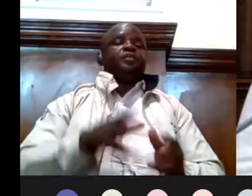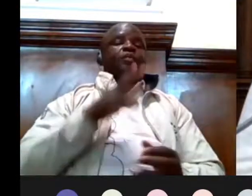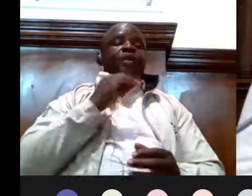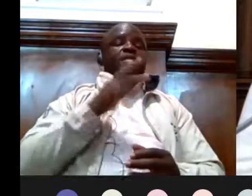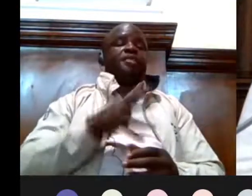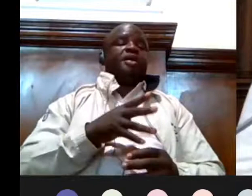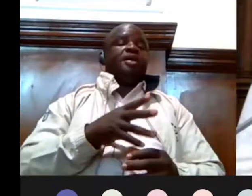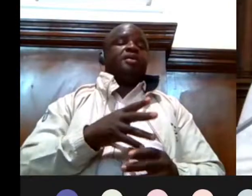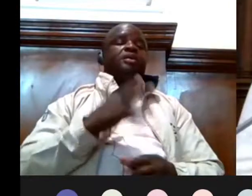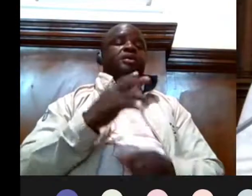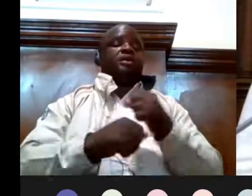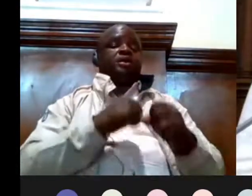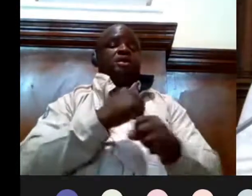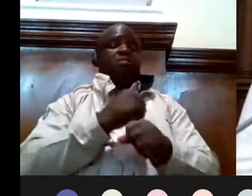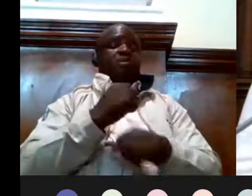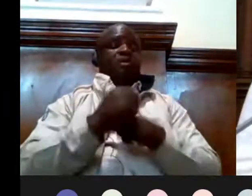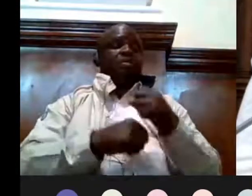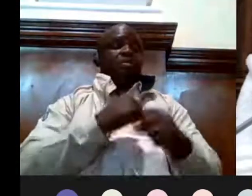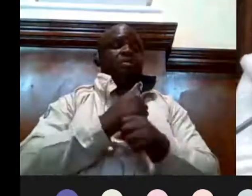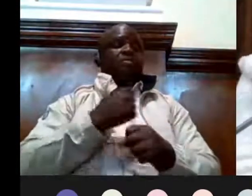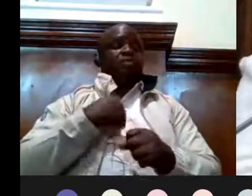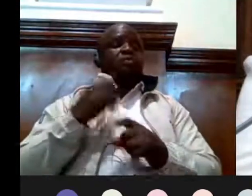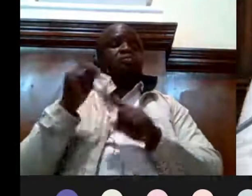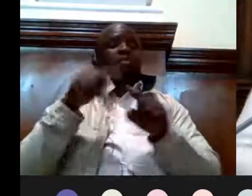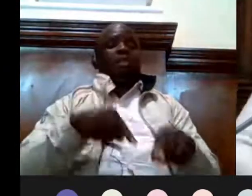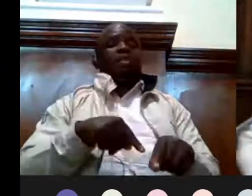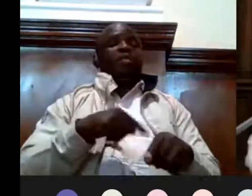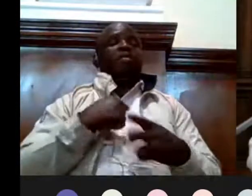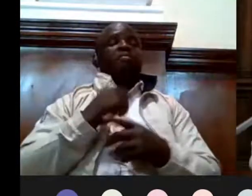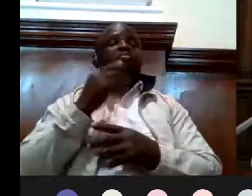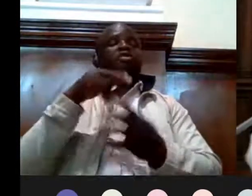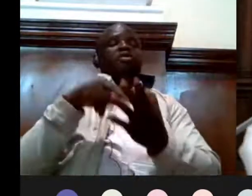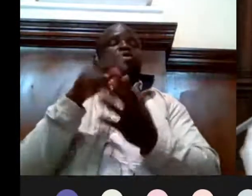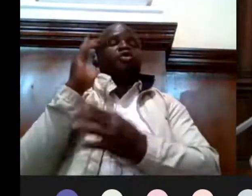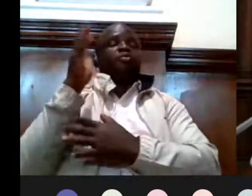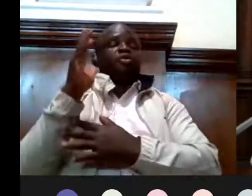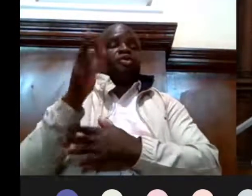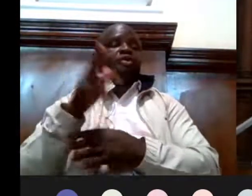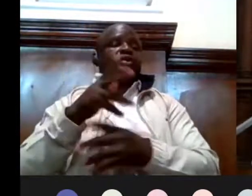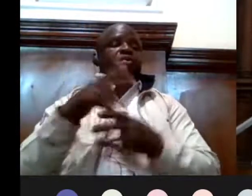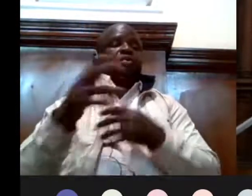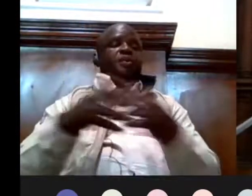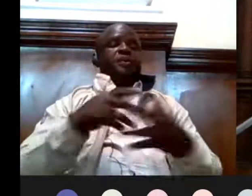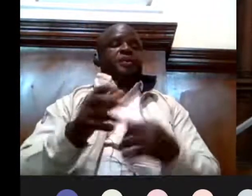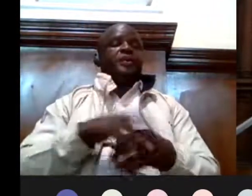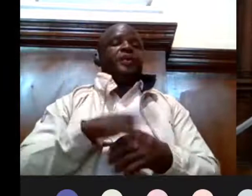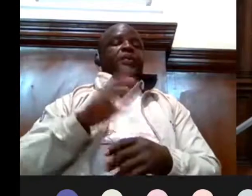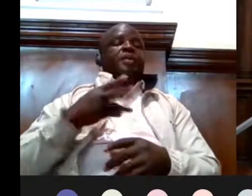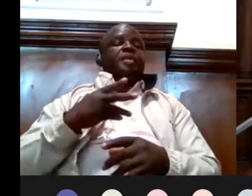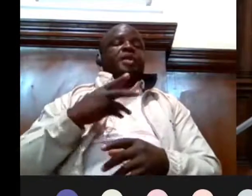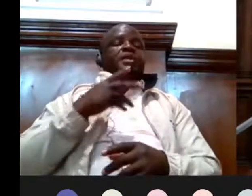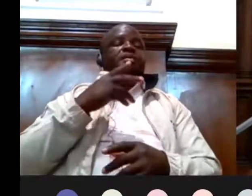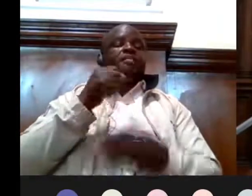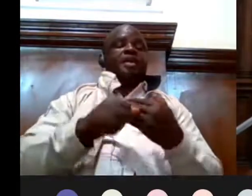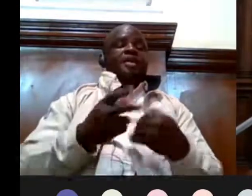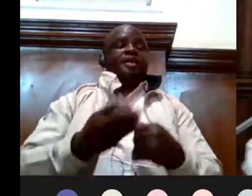Speaker, unyaka nonyaka siyeza apha sithethe sidebate ngalenyanga